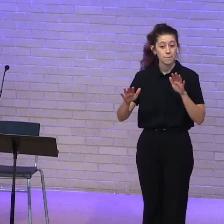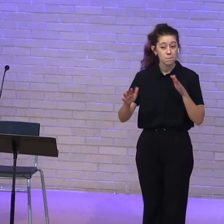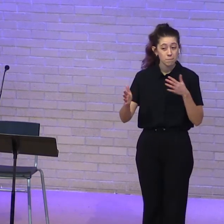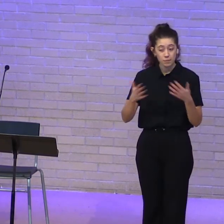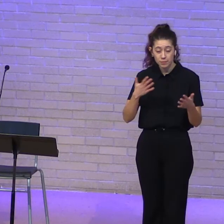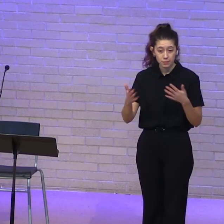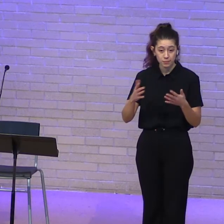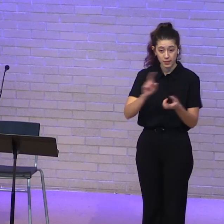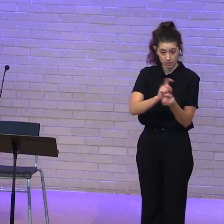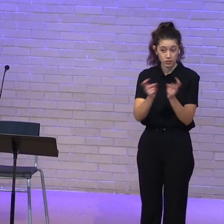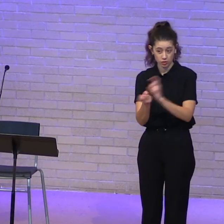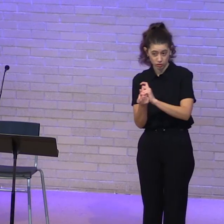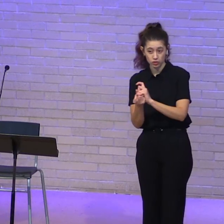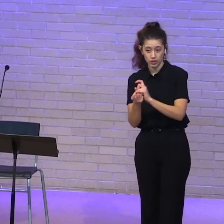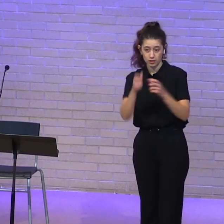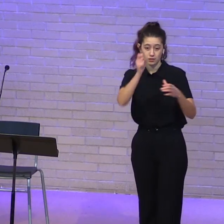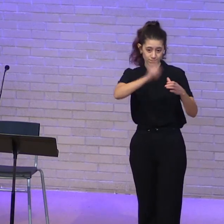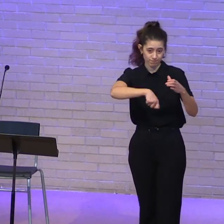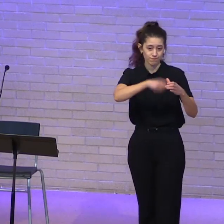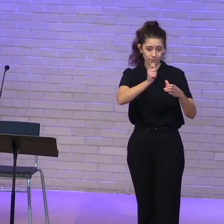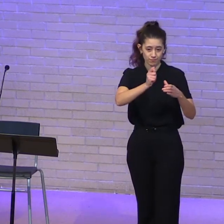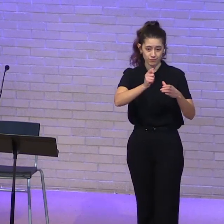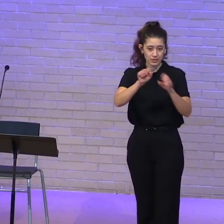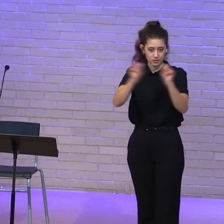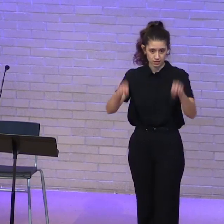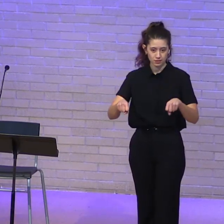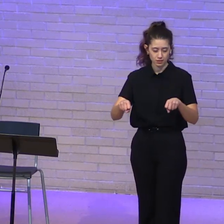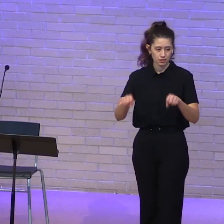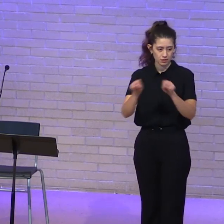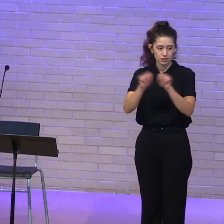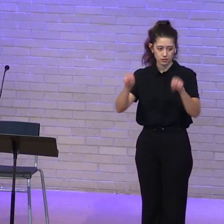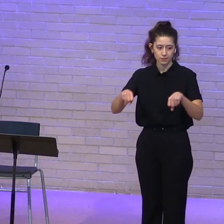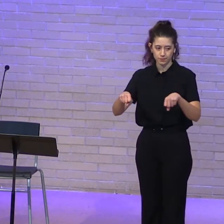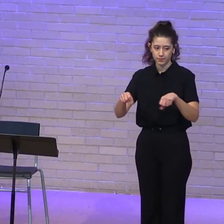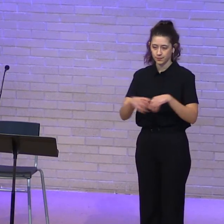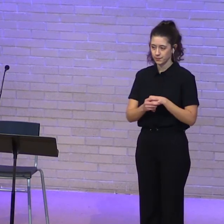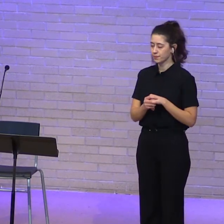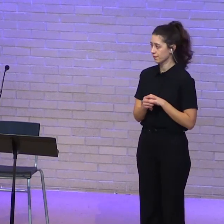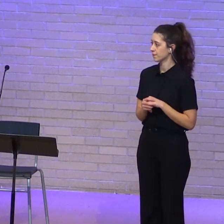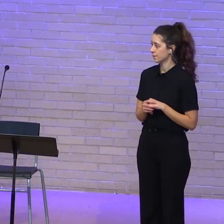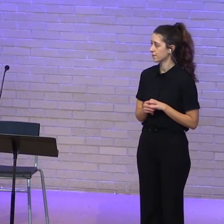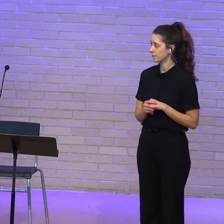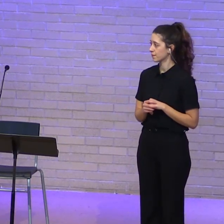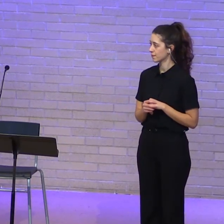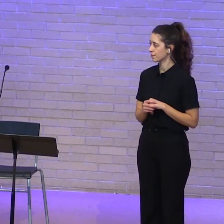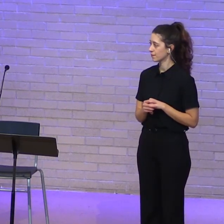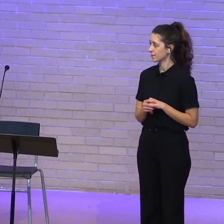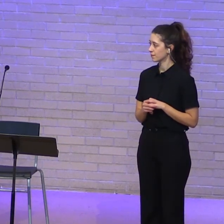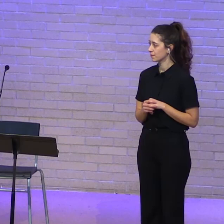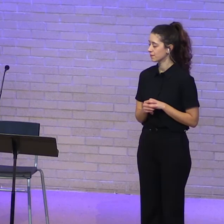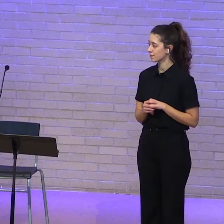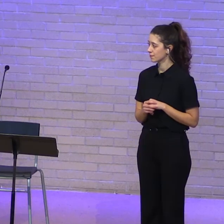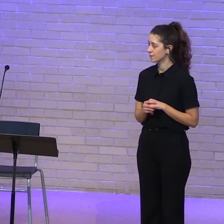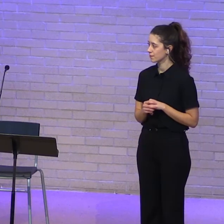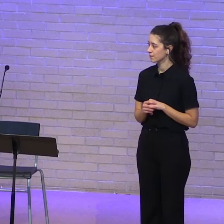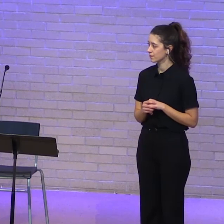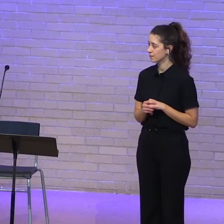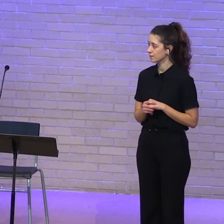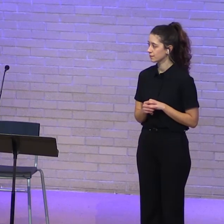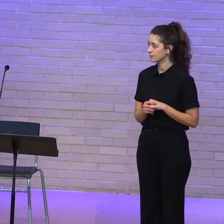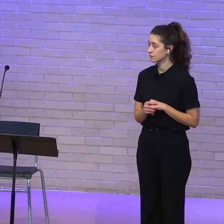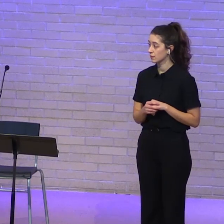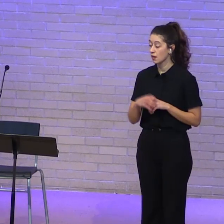not to cause confusion. It's just to keep working on efficient ID scanning and think about, again, what's best for the space. If you have